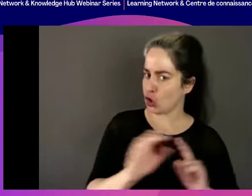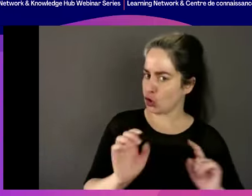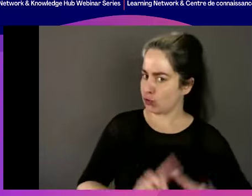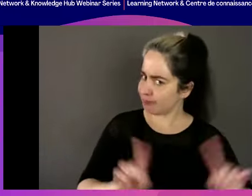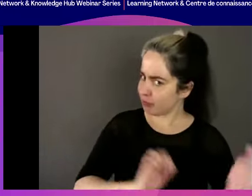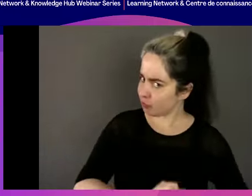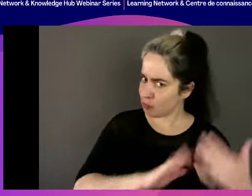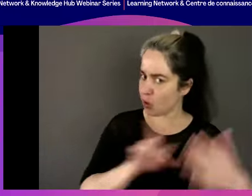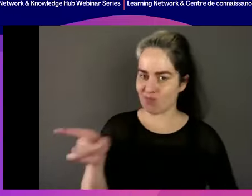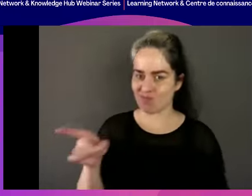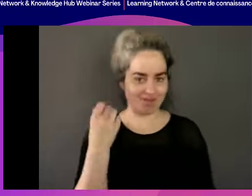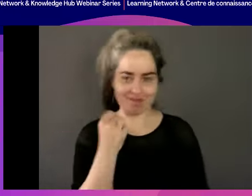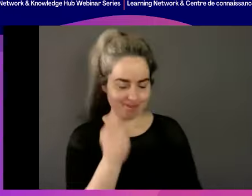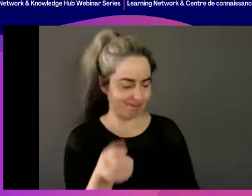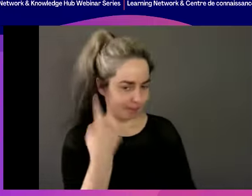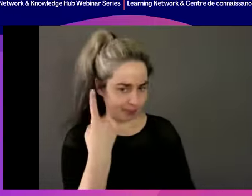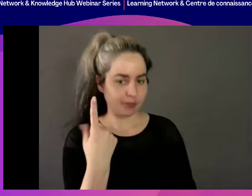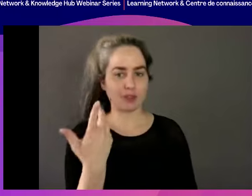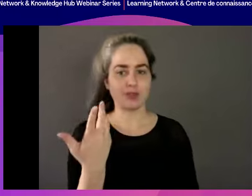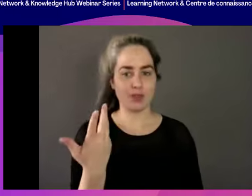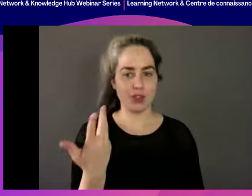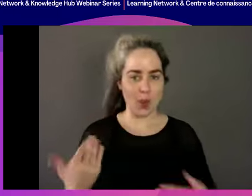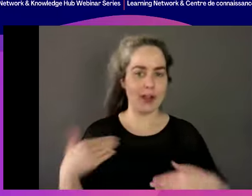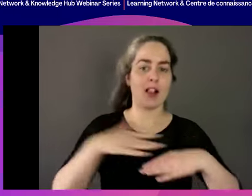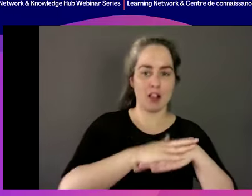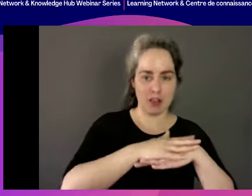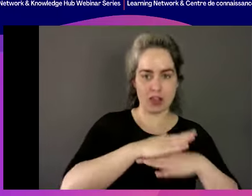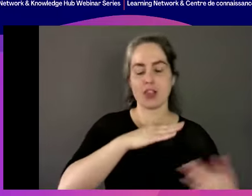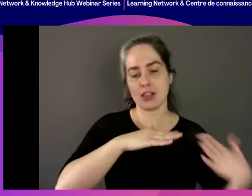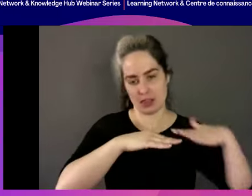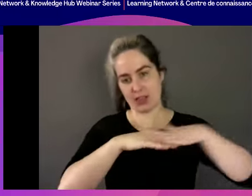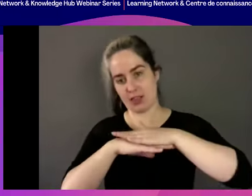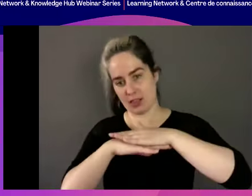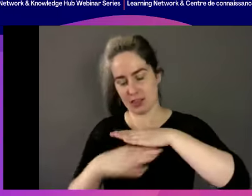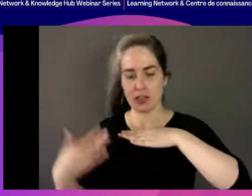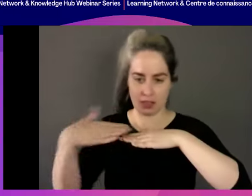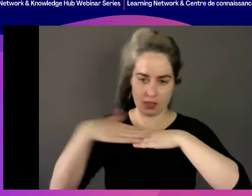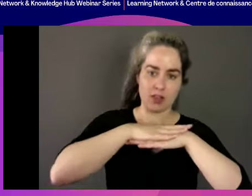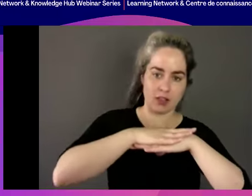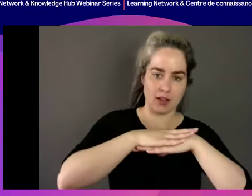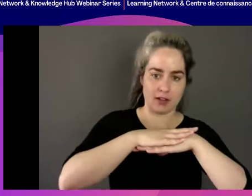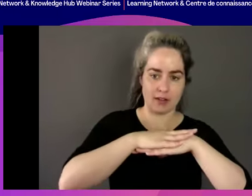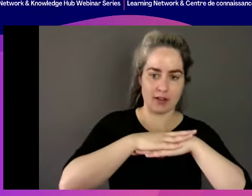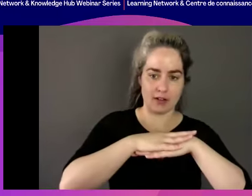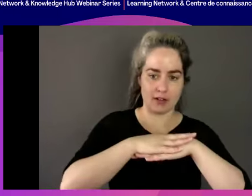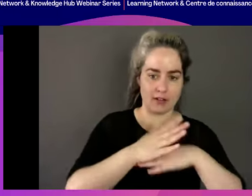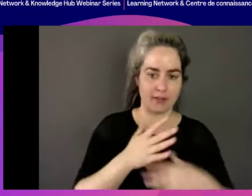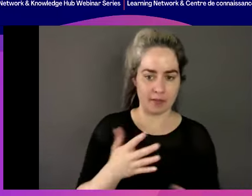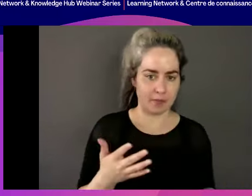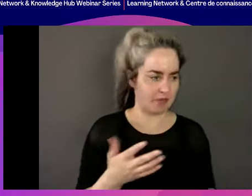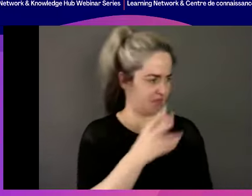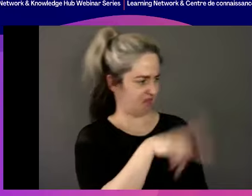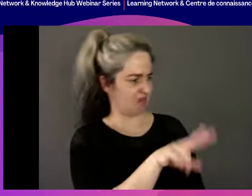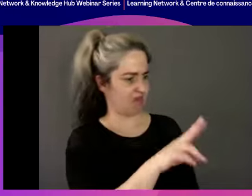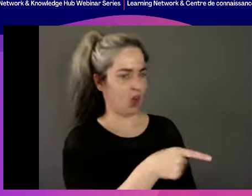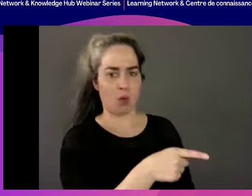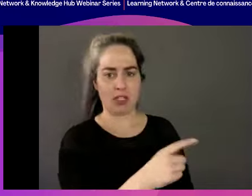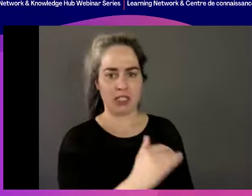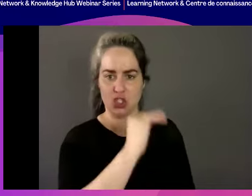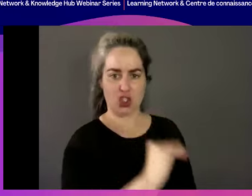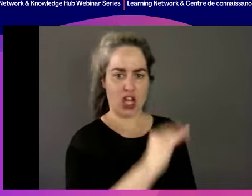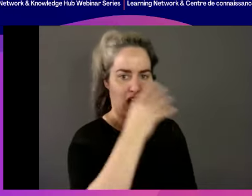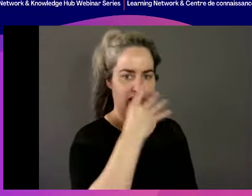understanding. That was then also layered upon them not having really the accurate history and understanding